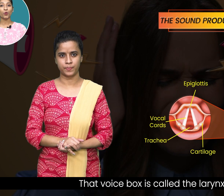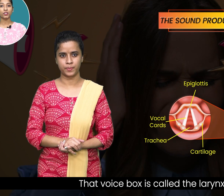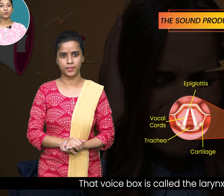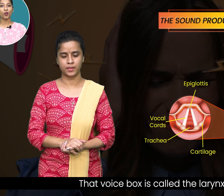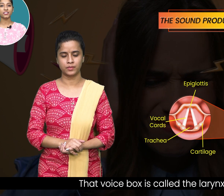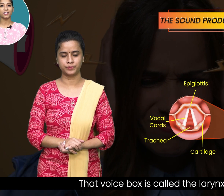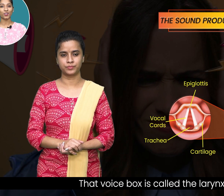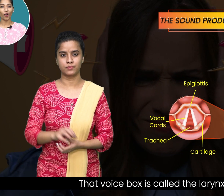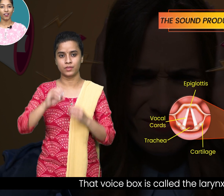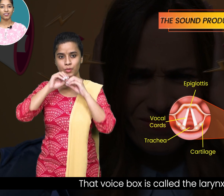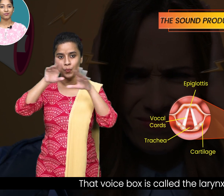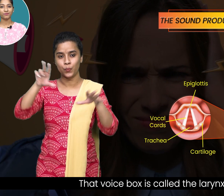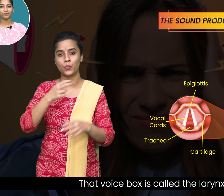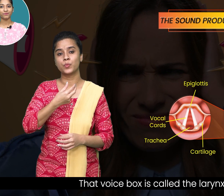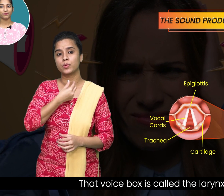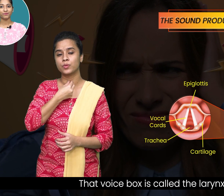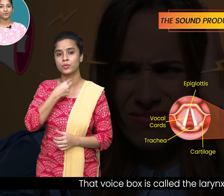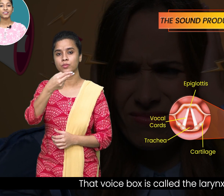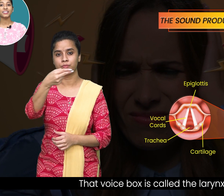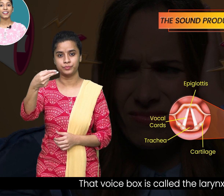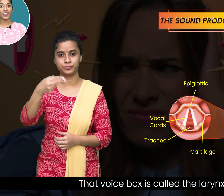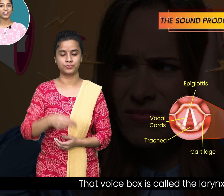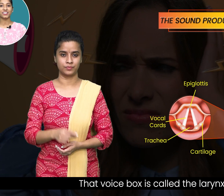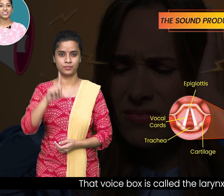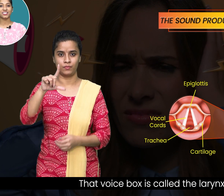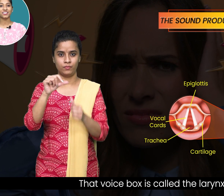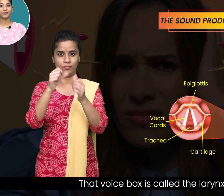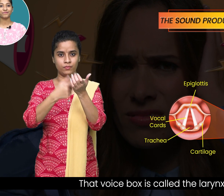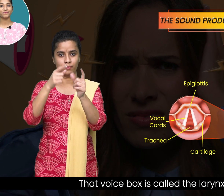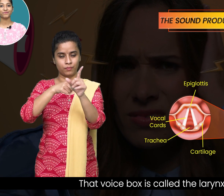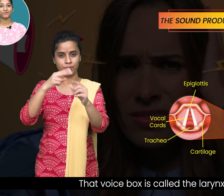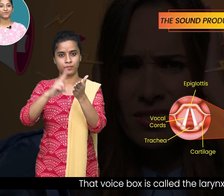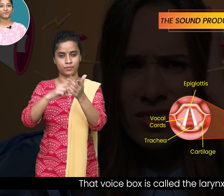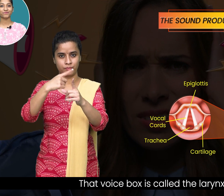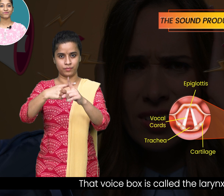That voice box is called the larynx.